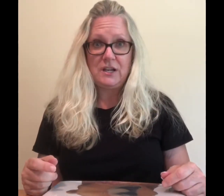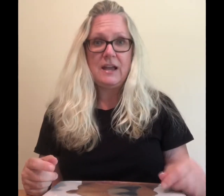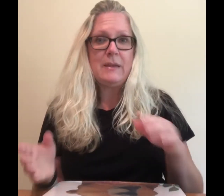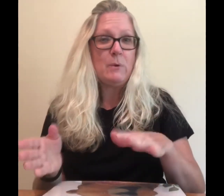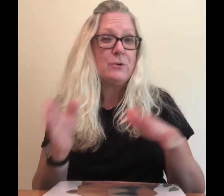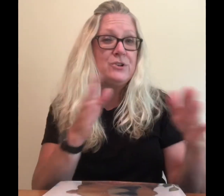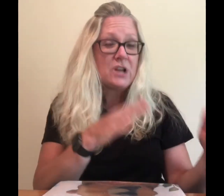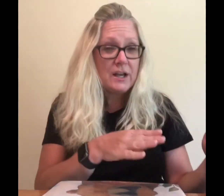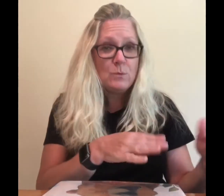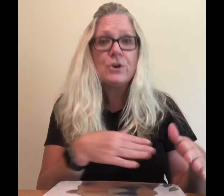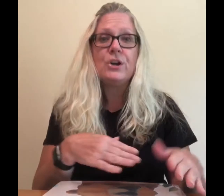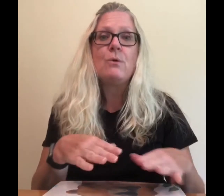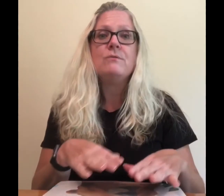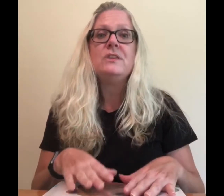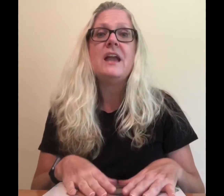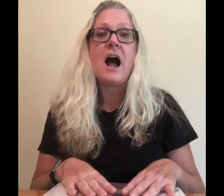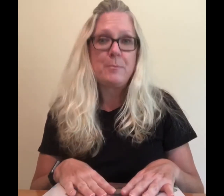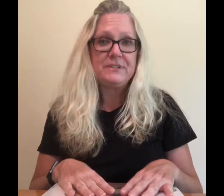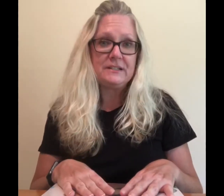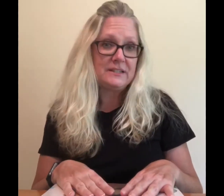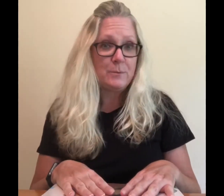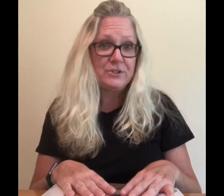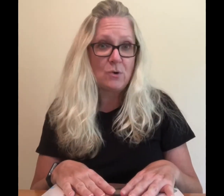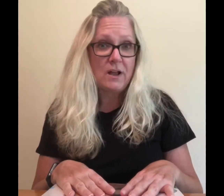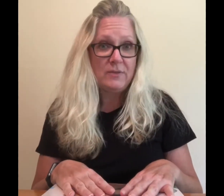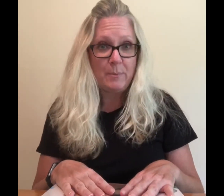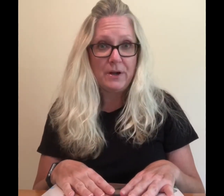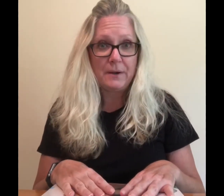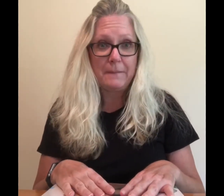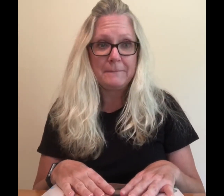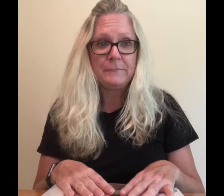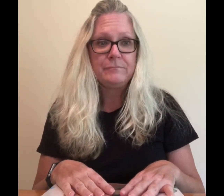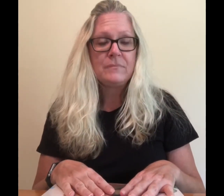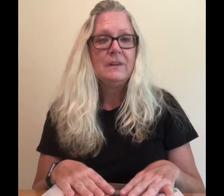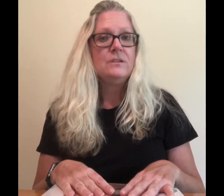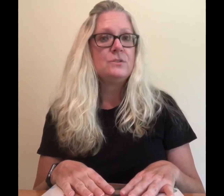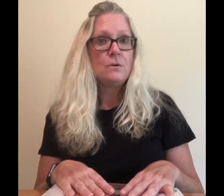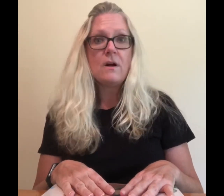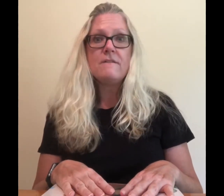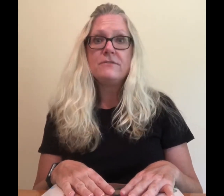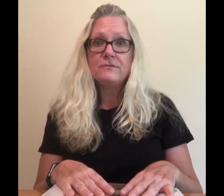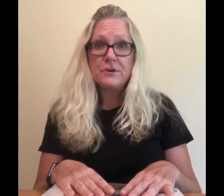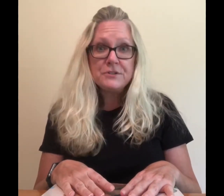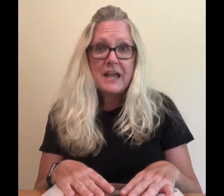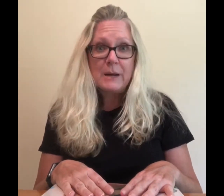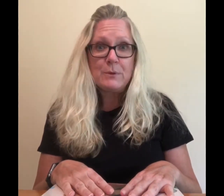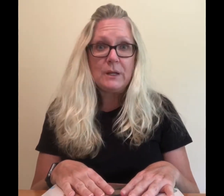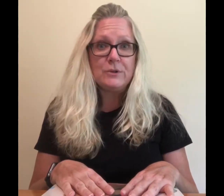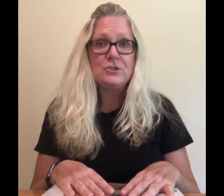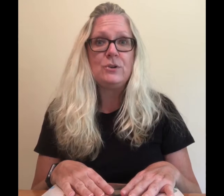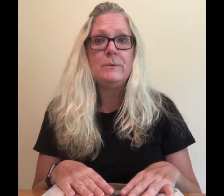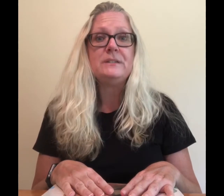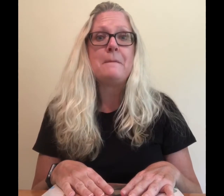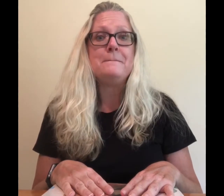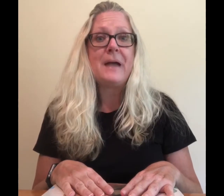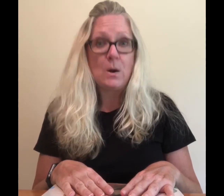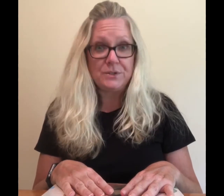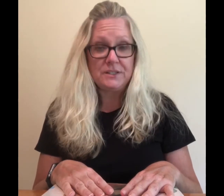then when we're done, we're going to go over the opposites that we saw in the book. So the first animal I want to show you is mouse.